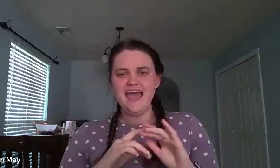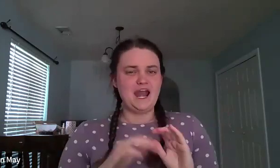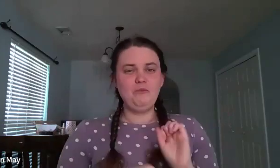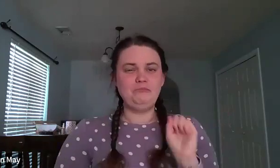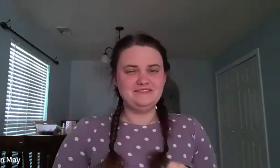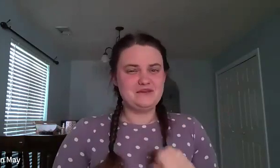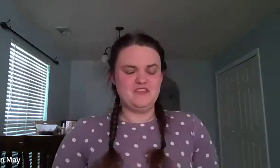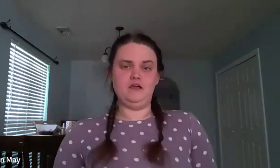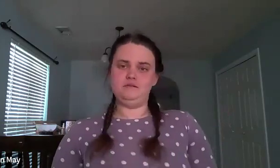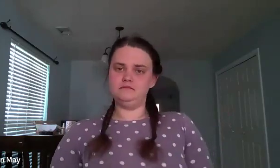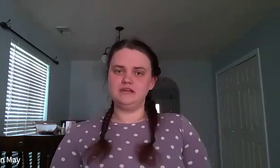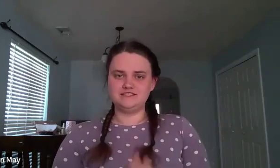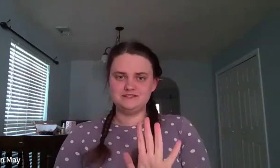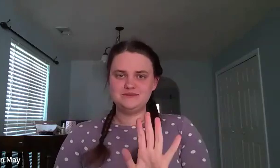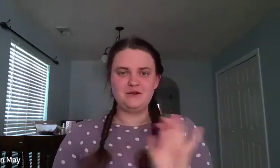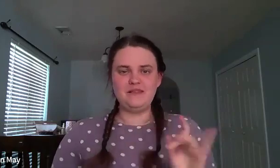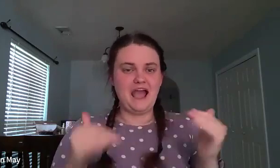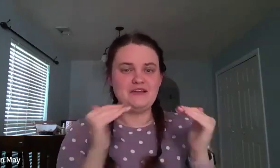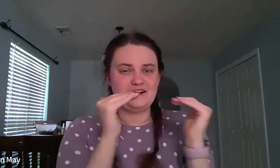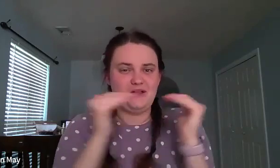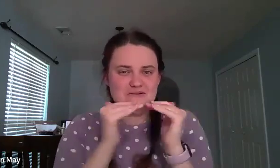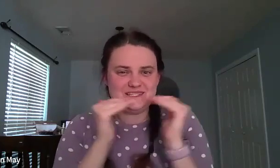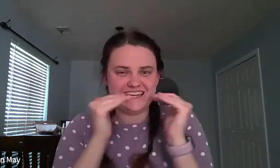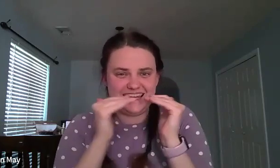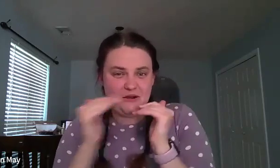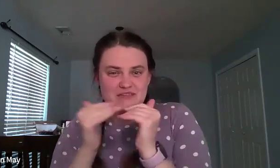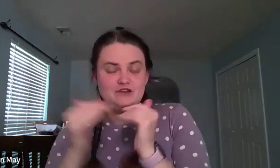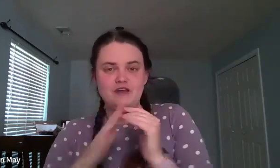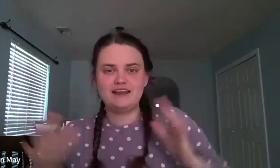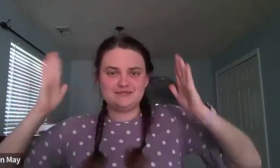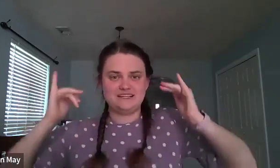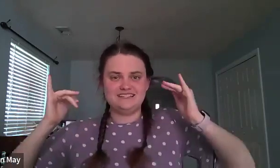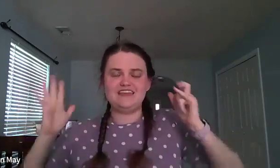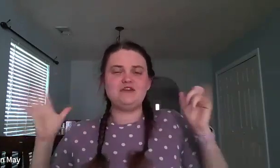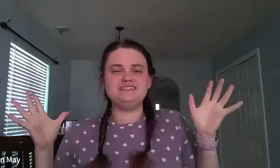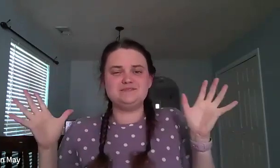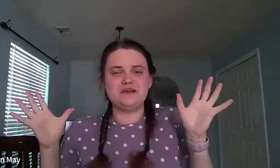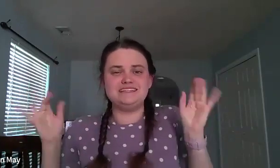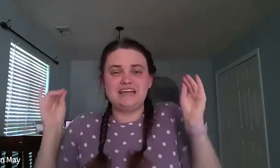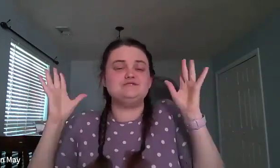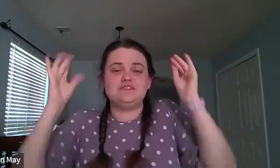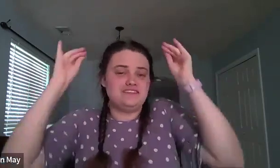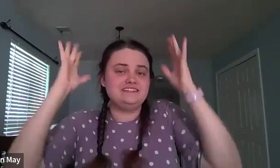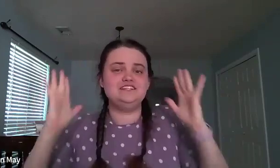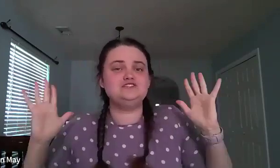And I'll beat them and they're like, excuse me, or like I'll get close, like and they're not expecting it. They always expect, like, I swear they think teachers are just